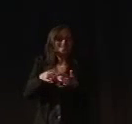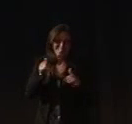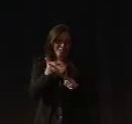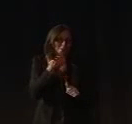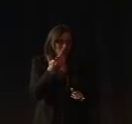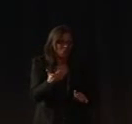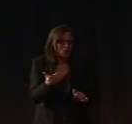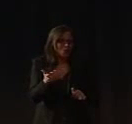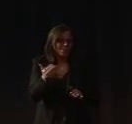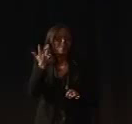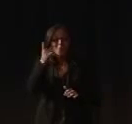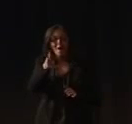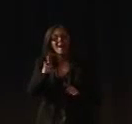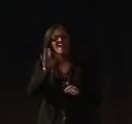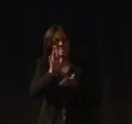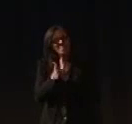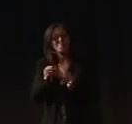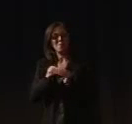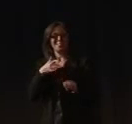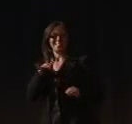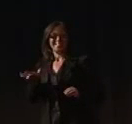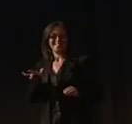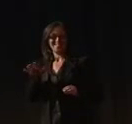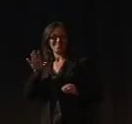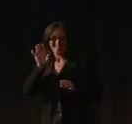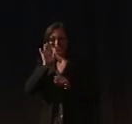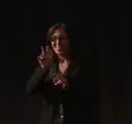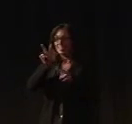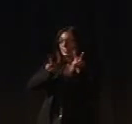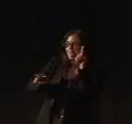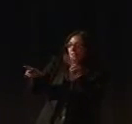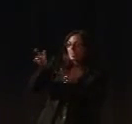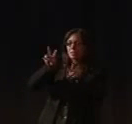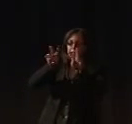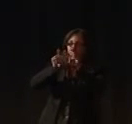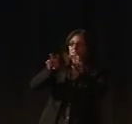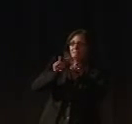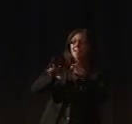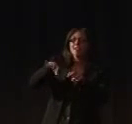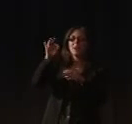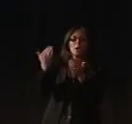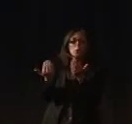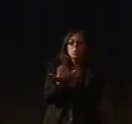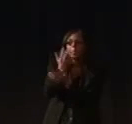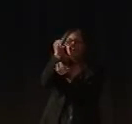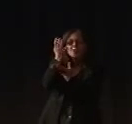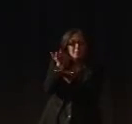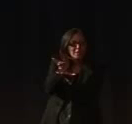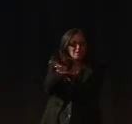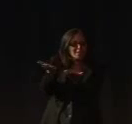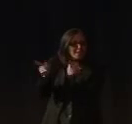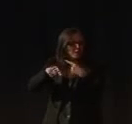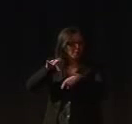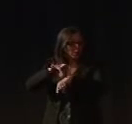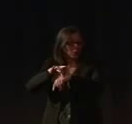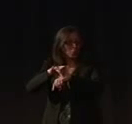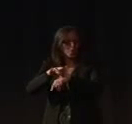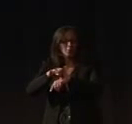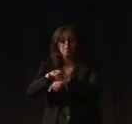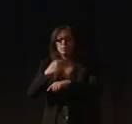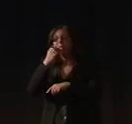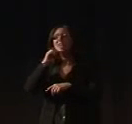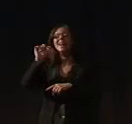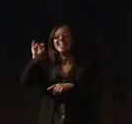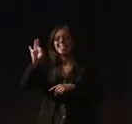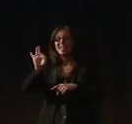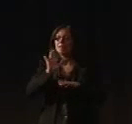become attentive to new features of the Earth, where you minimize the sea, or at least you